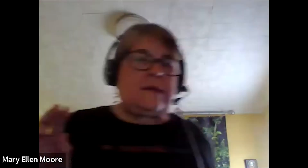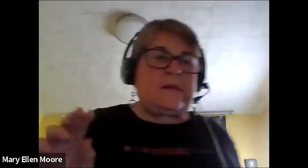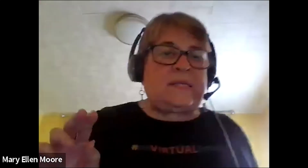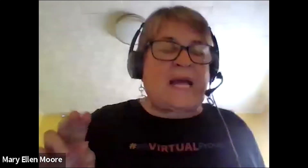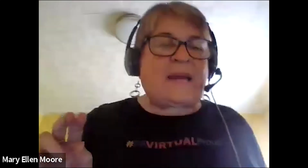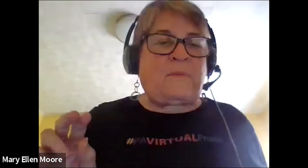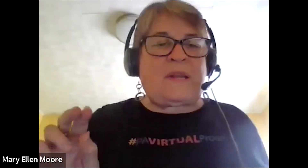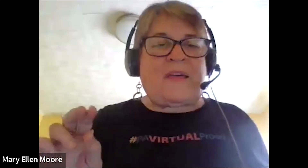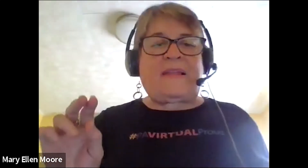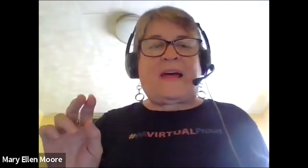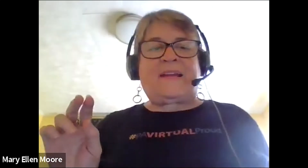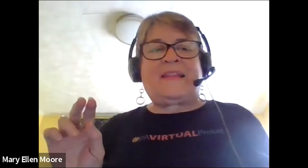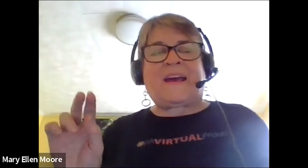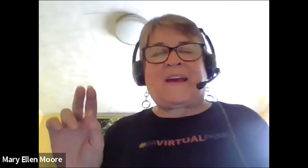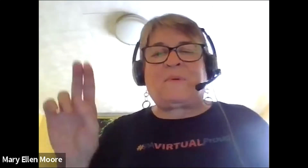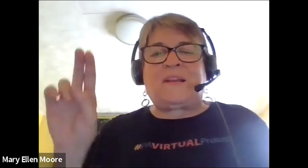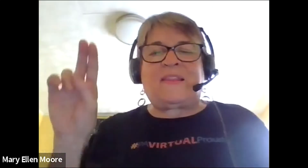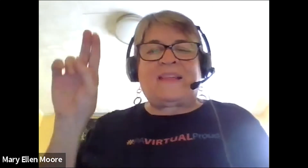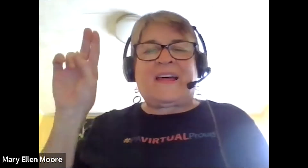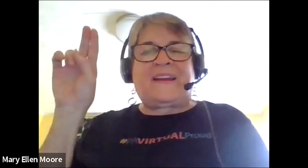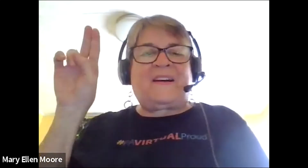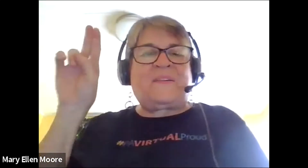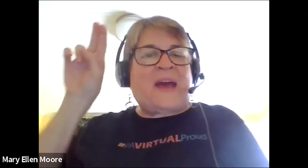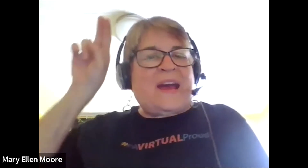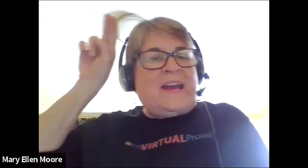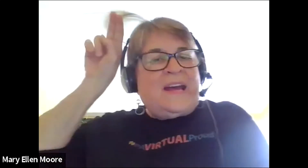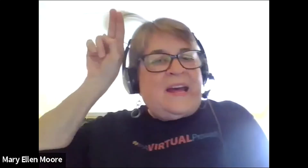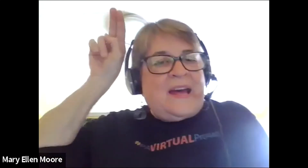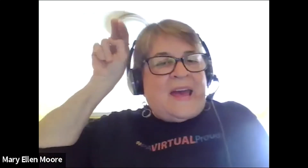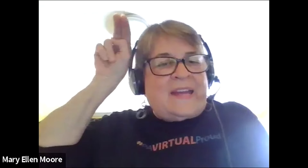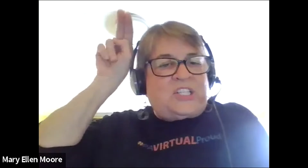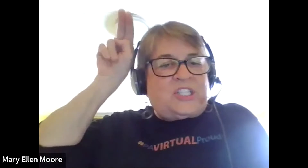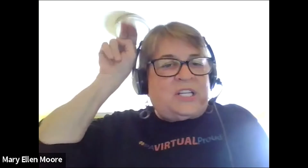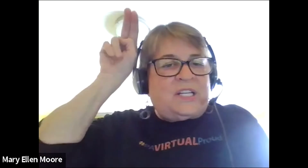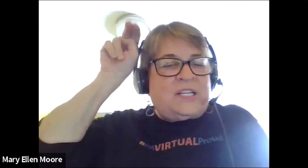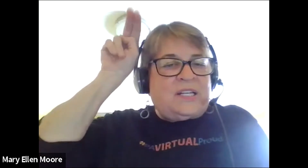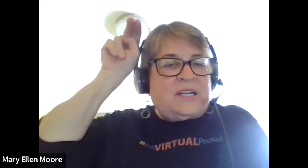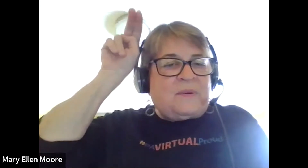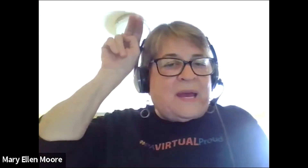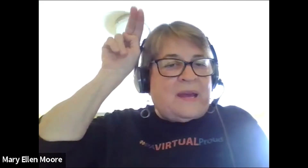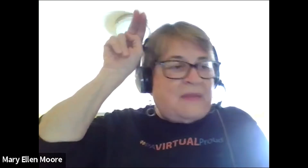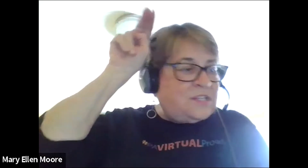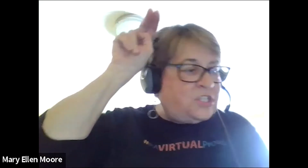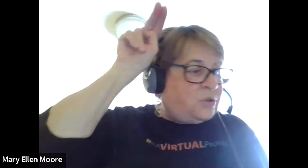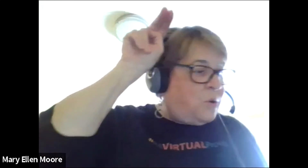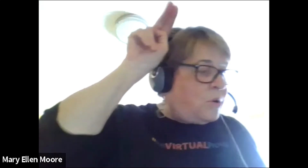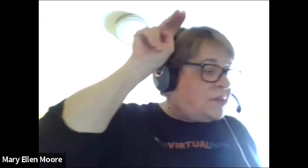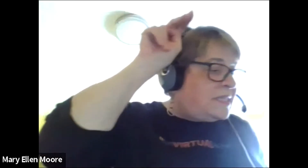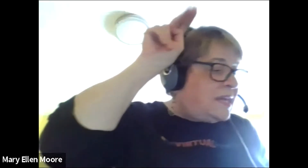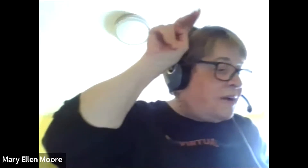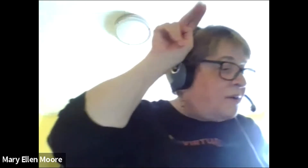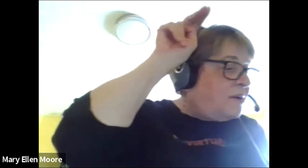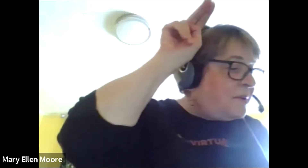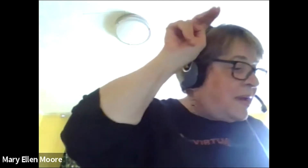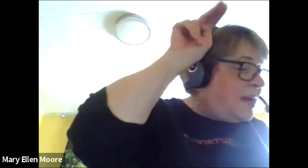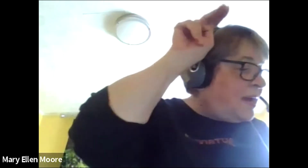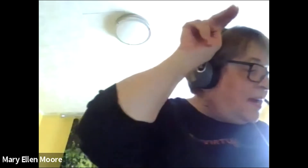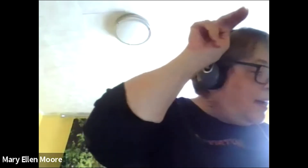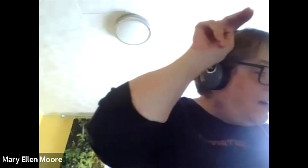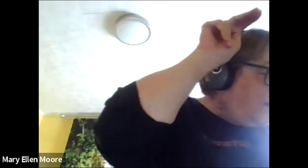does that get rid of that light? That got rid of that light. Okay. H. Okay, that's your horse there. Okay. All